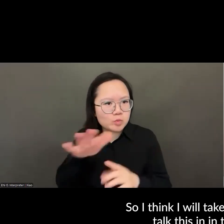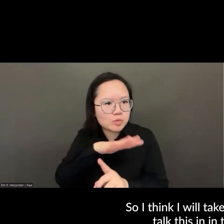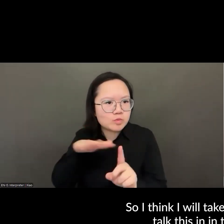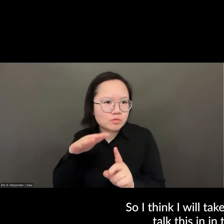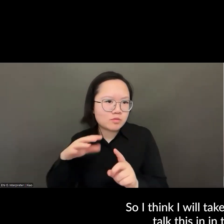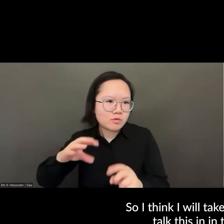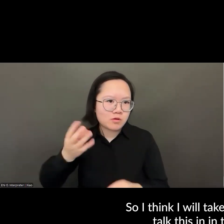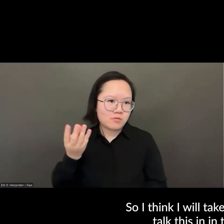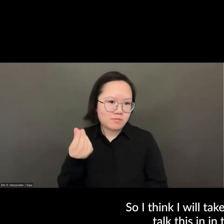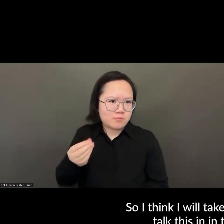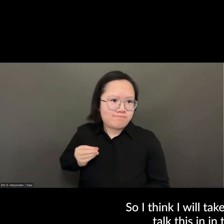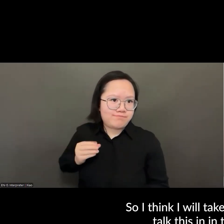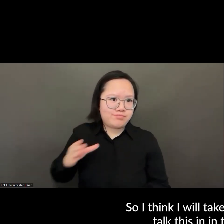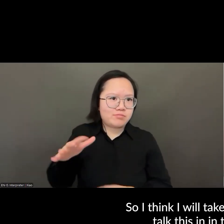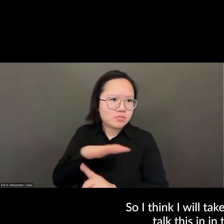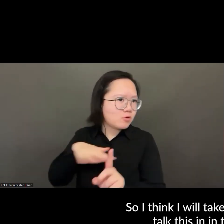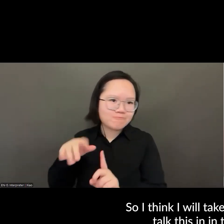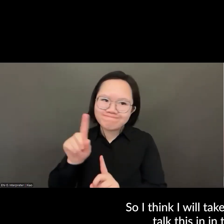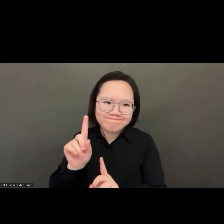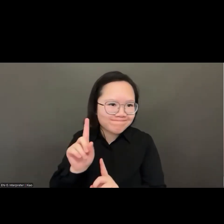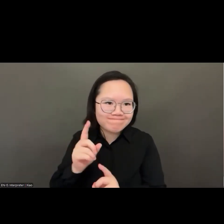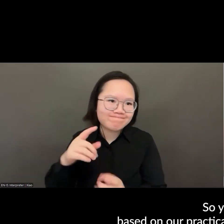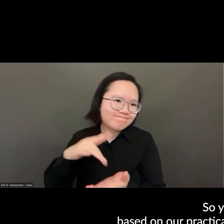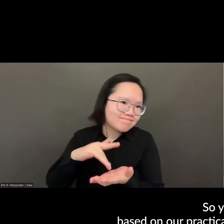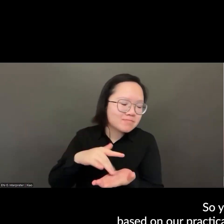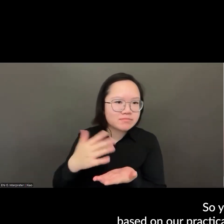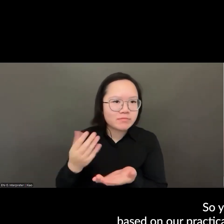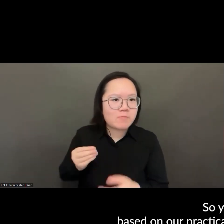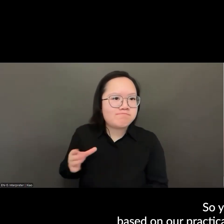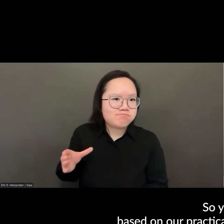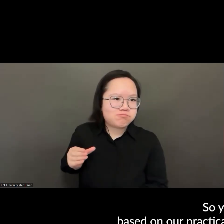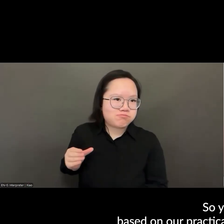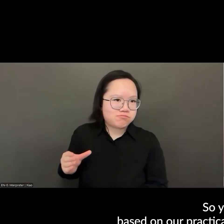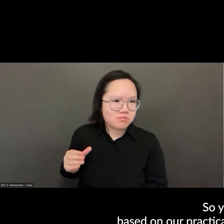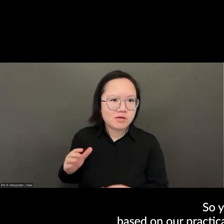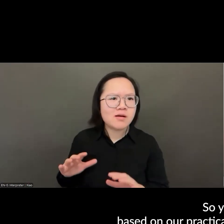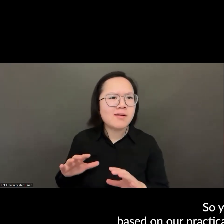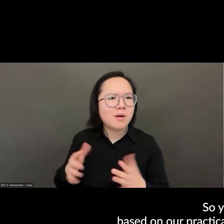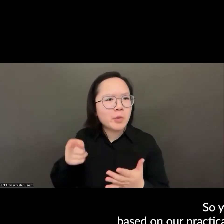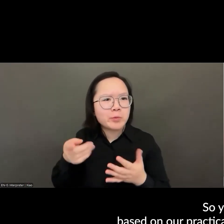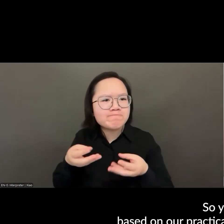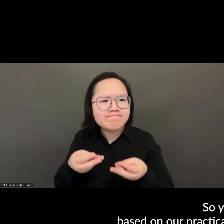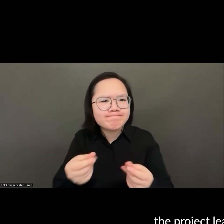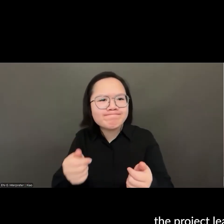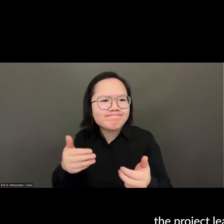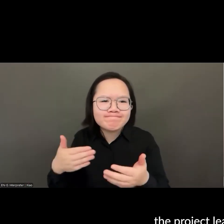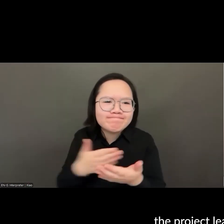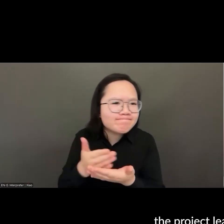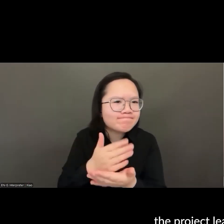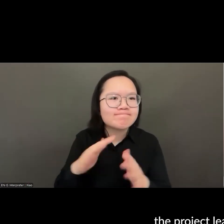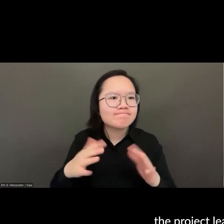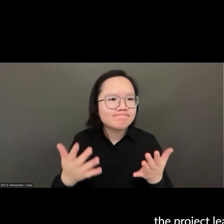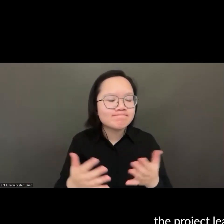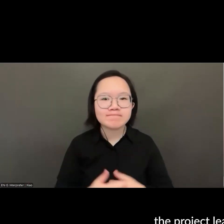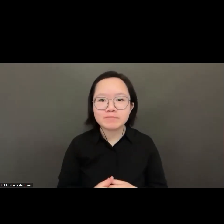to talk this in the floor itself. So based on our practical work in Nepal from the